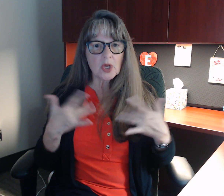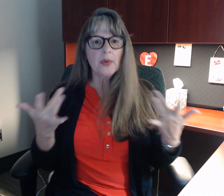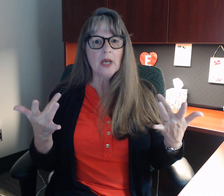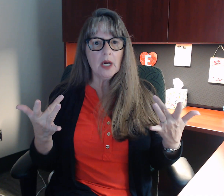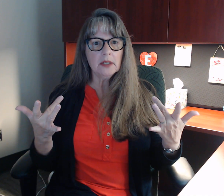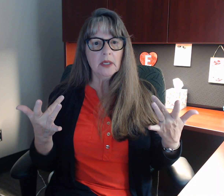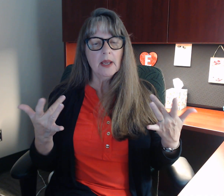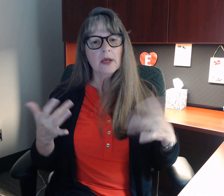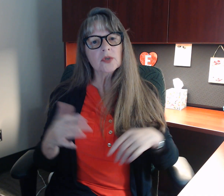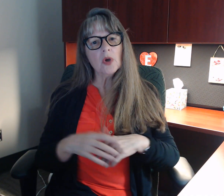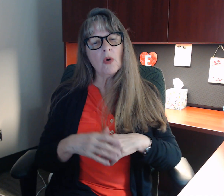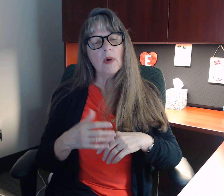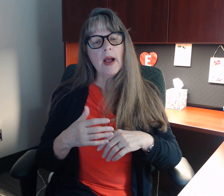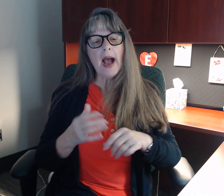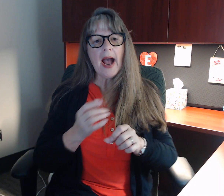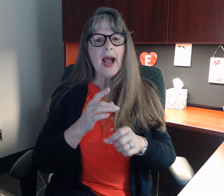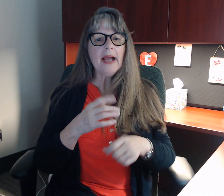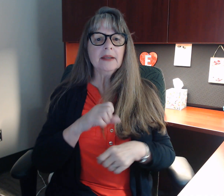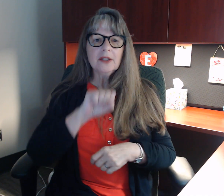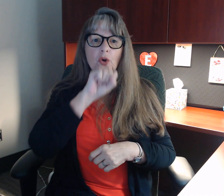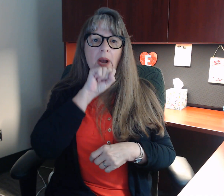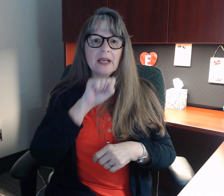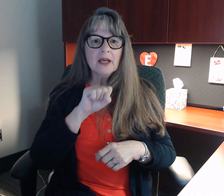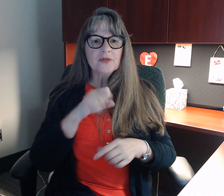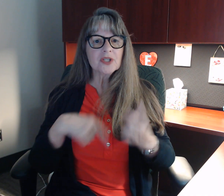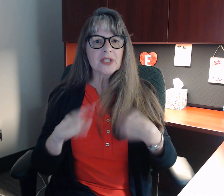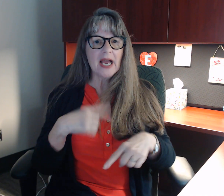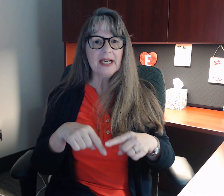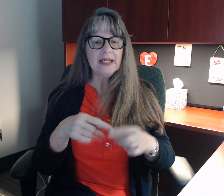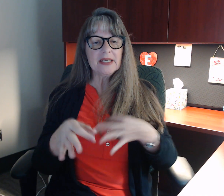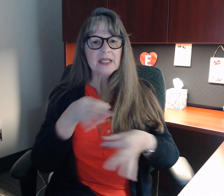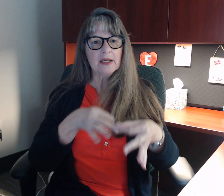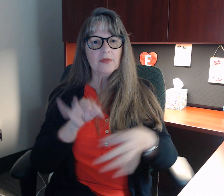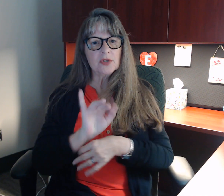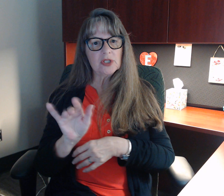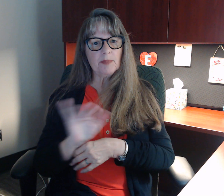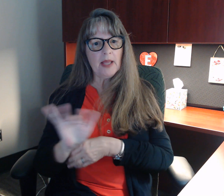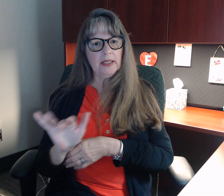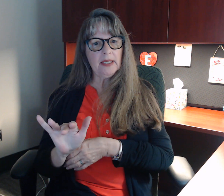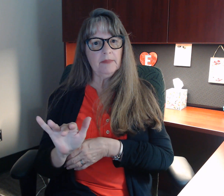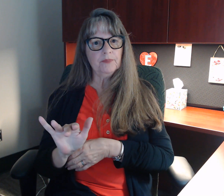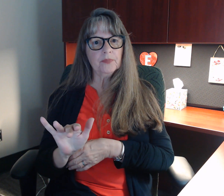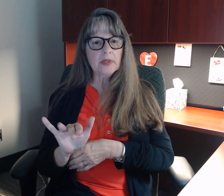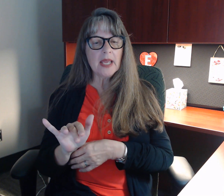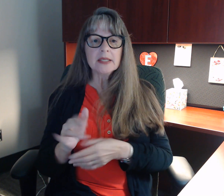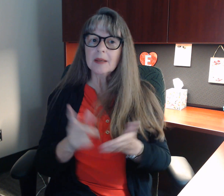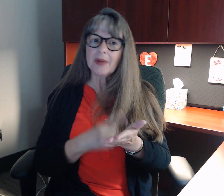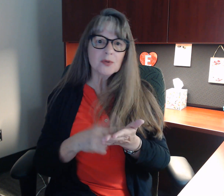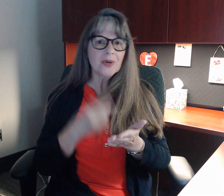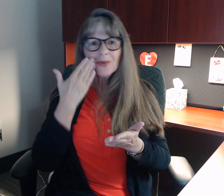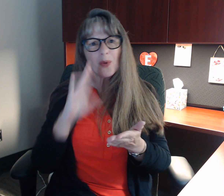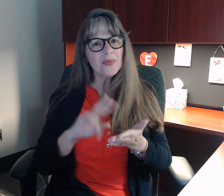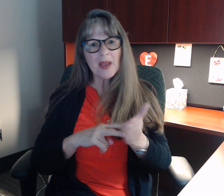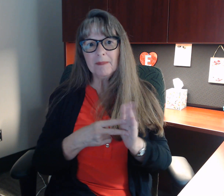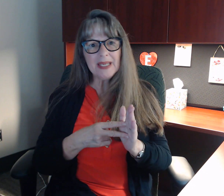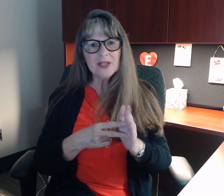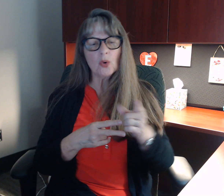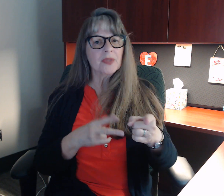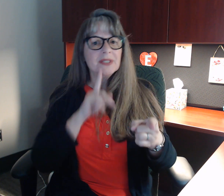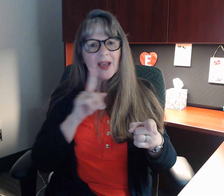on? So I love to sign instead of spelling it. And sometimes we don't know what that means, or the deaf